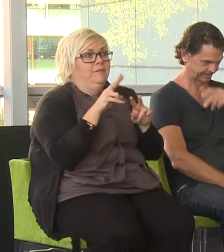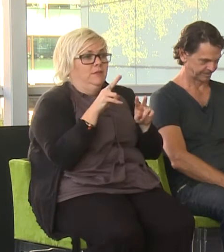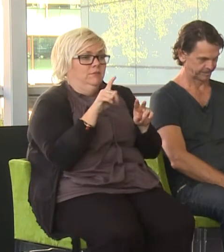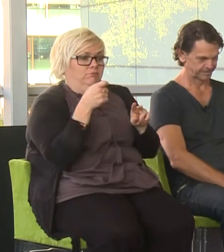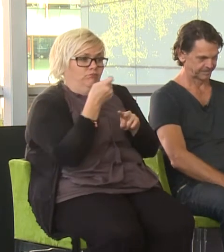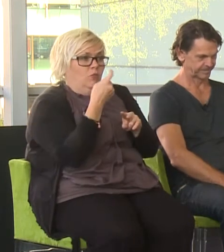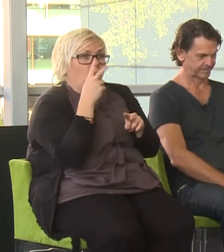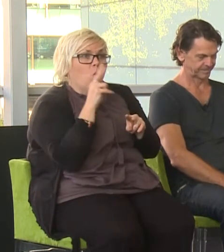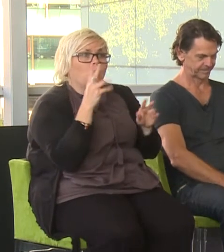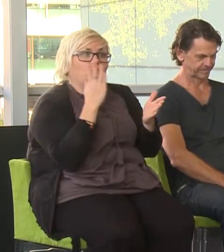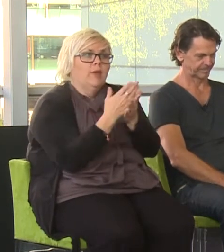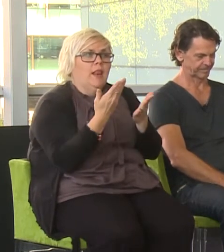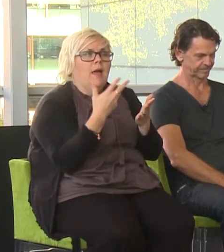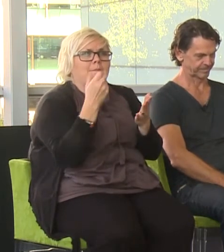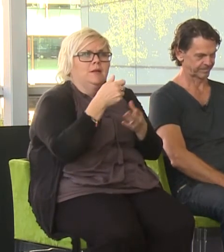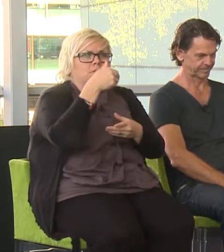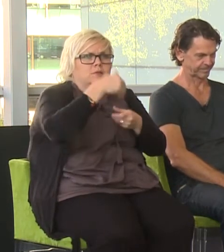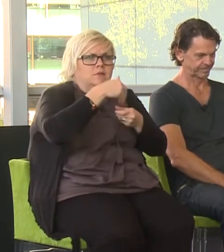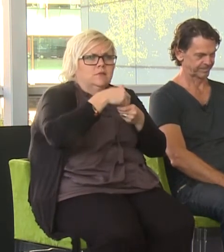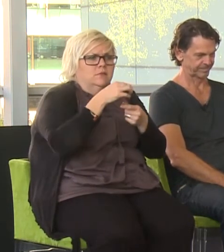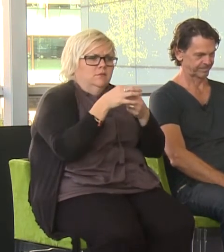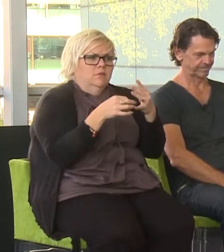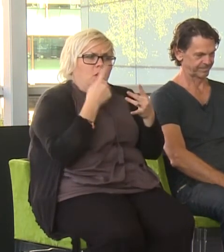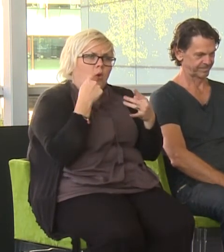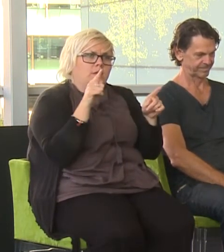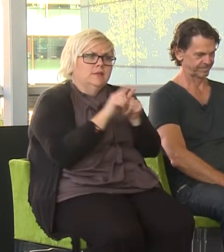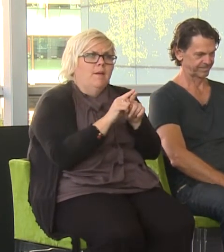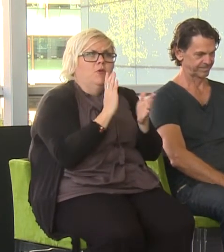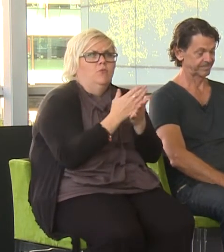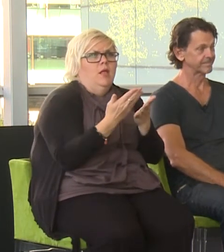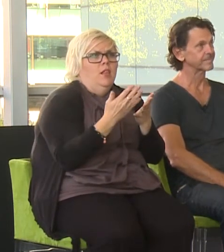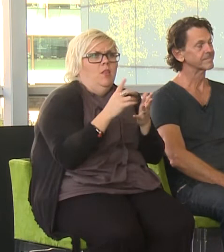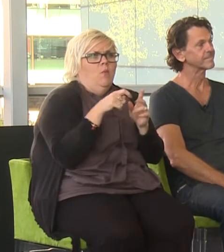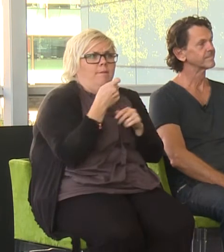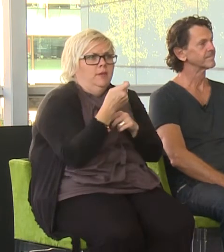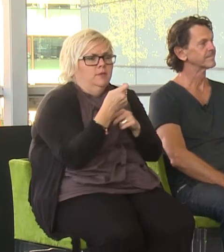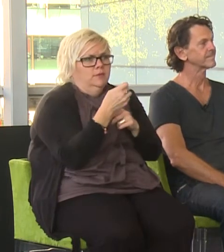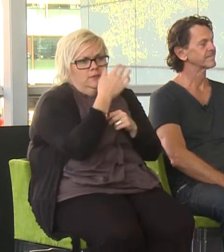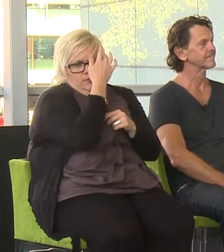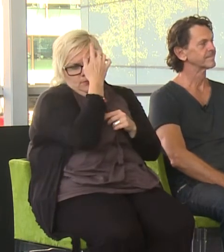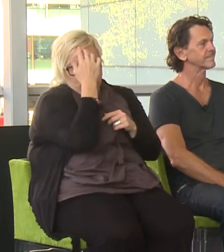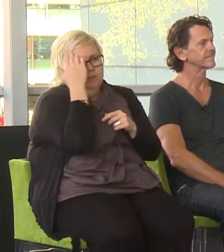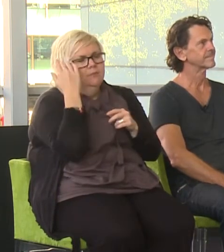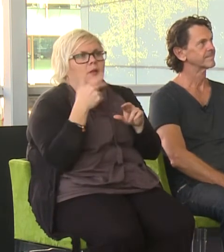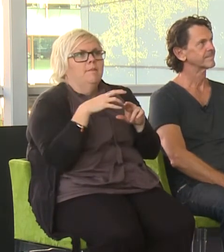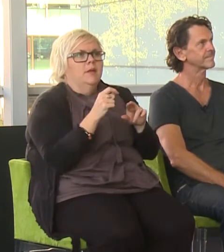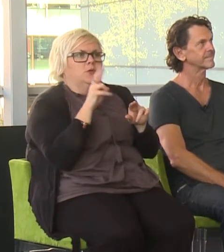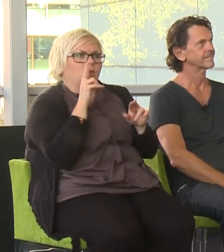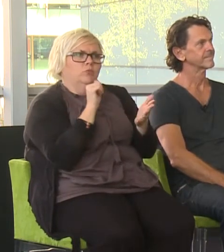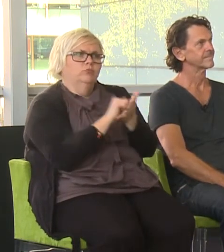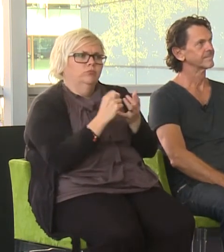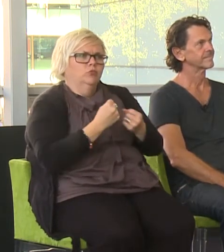also needs to share the characteristics of a real weapon. Anatomic, ergonomic, balanced,